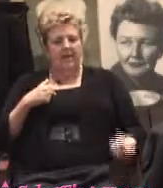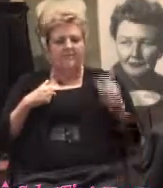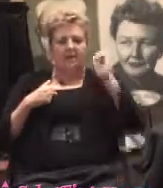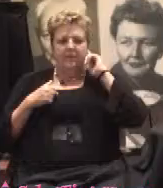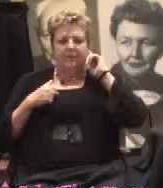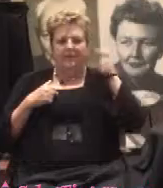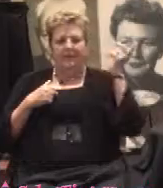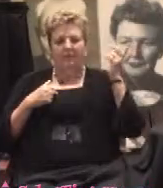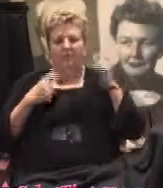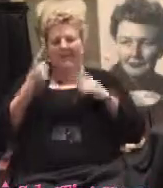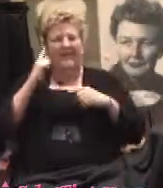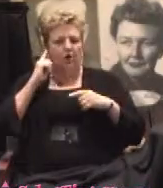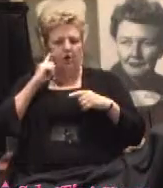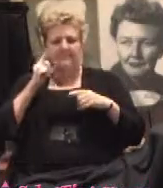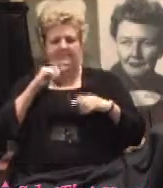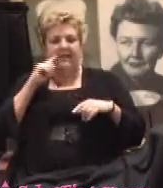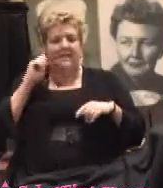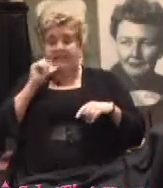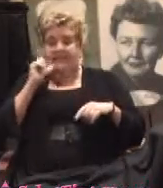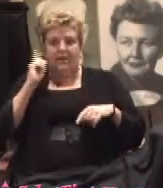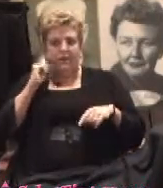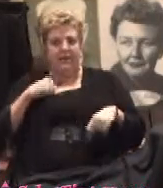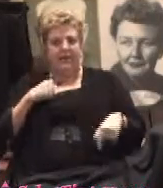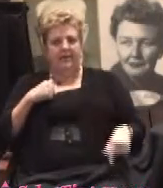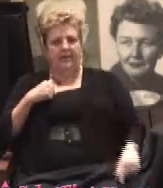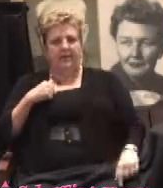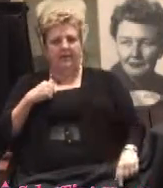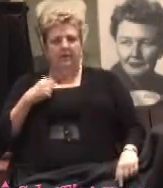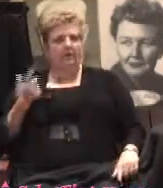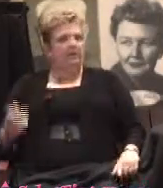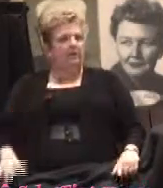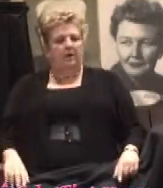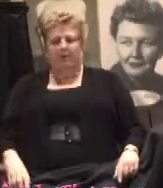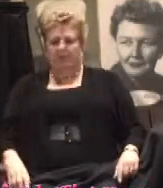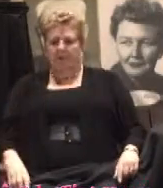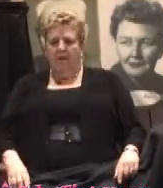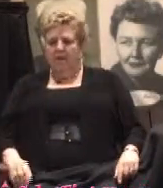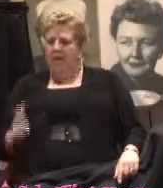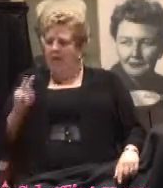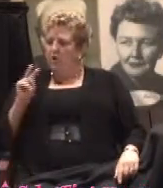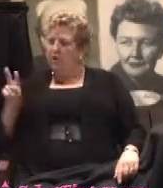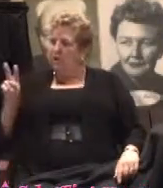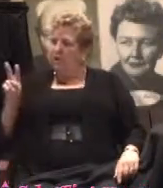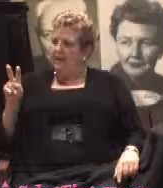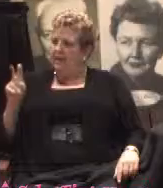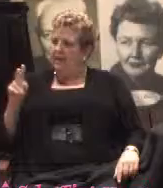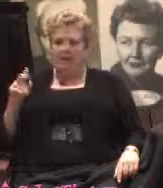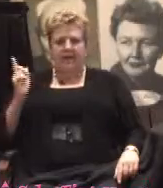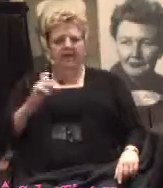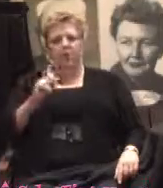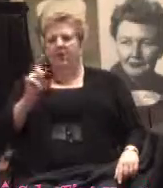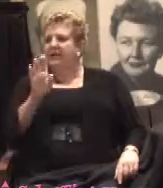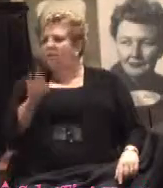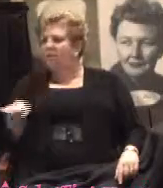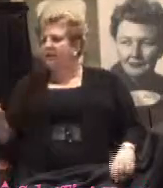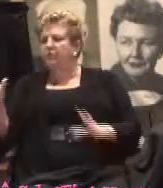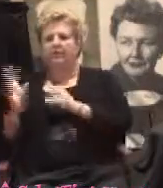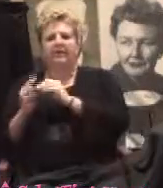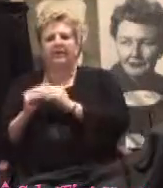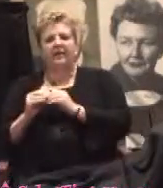along. And I'm selfish and self-centered. I'm looking at him across the room, and my feelings are hurt, and I'm mad. Then I think he might really be deaf, and then my